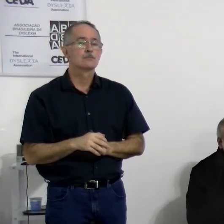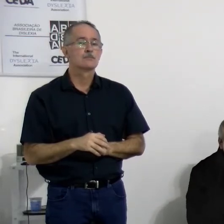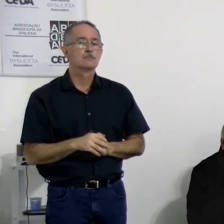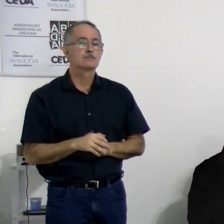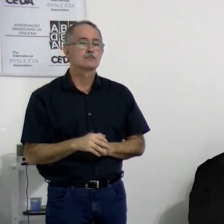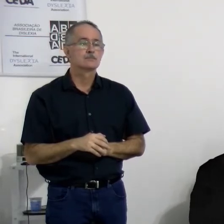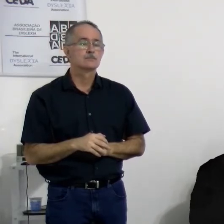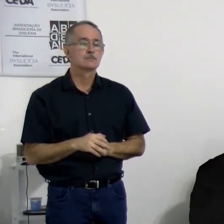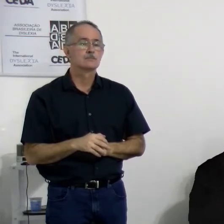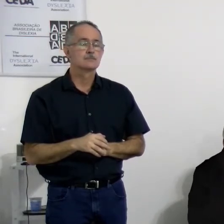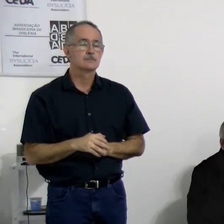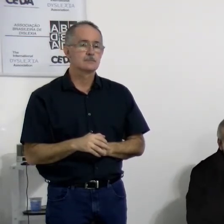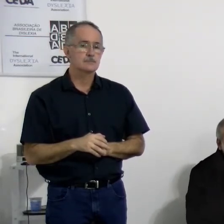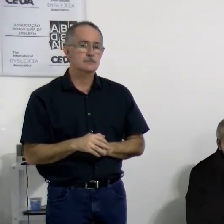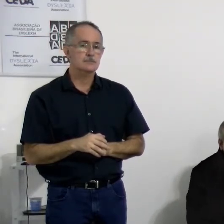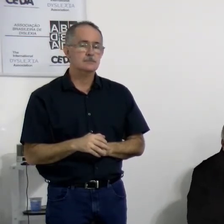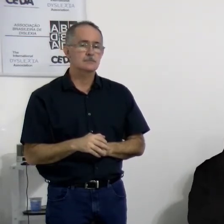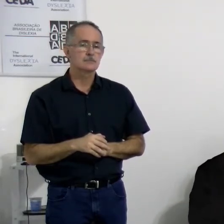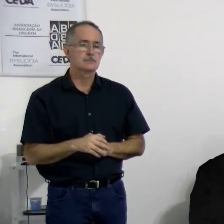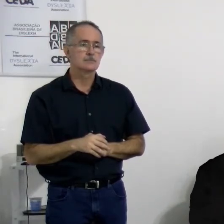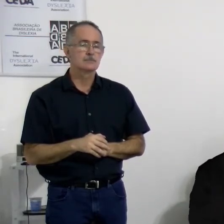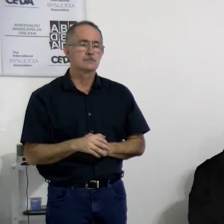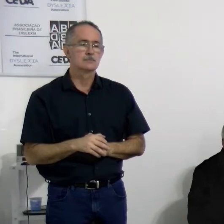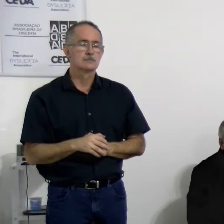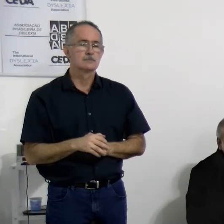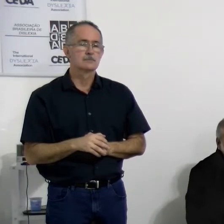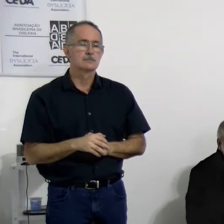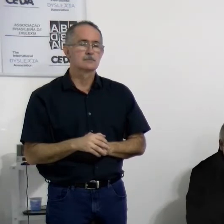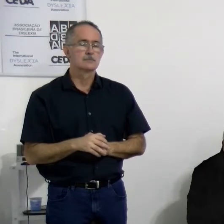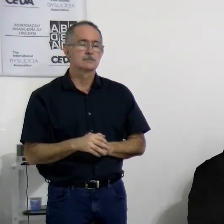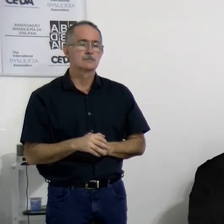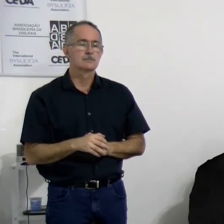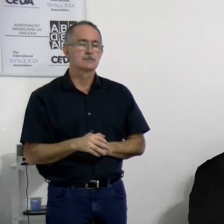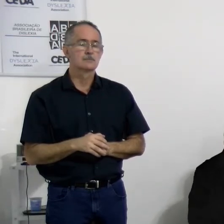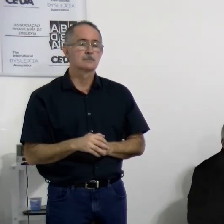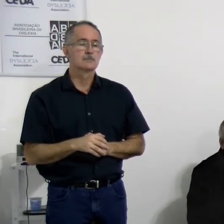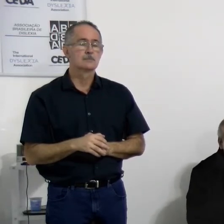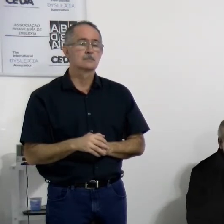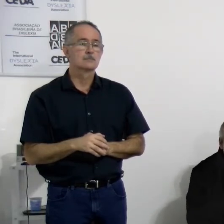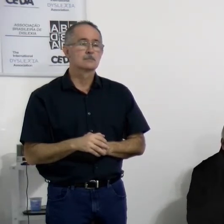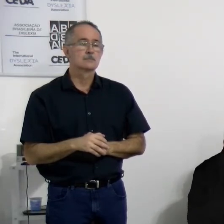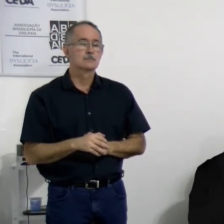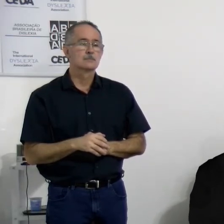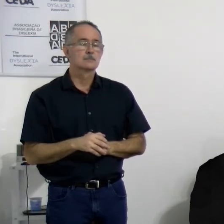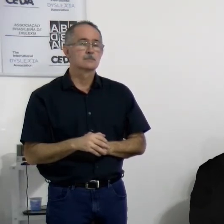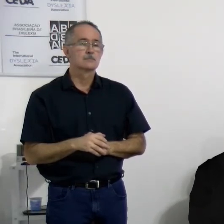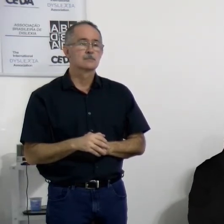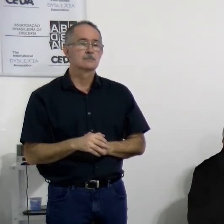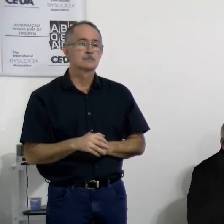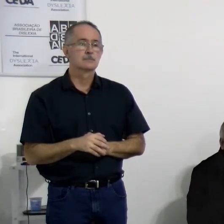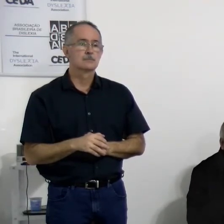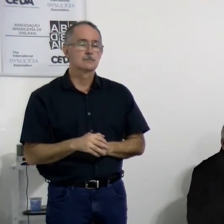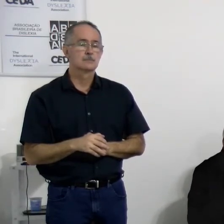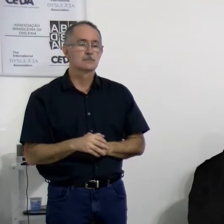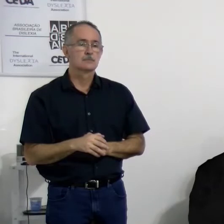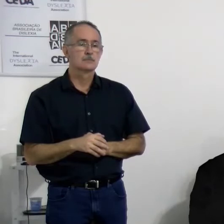humbly because no one has all the answers, but a piece of advice that I would share is if you want to do really